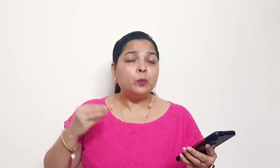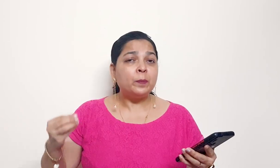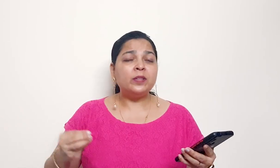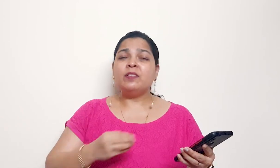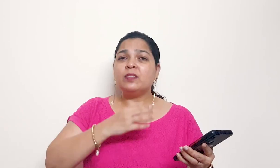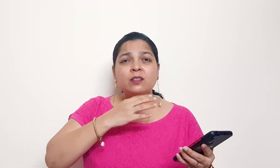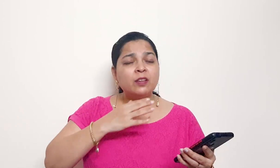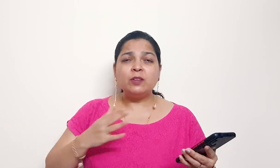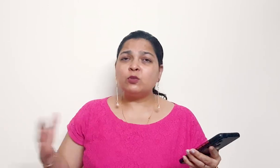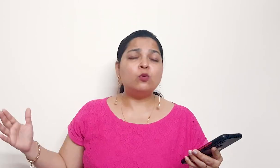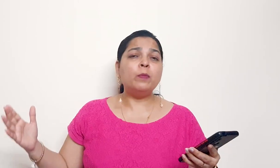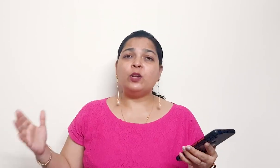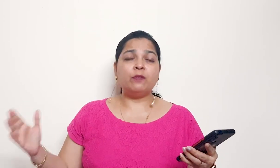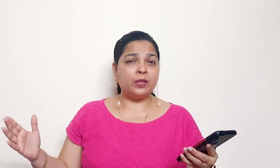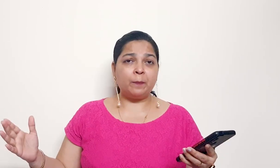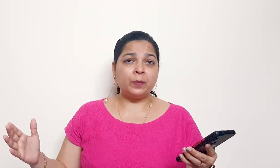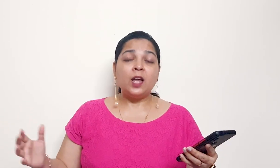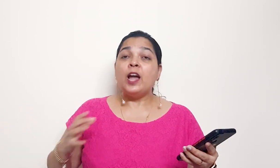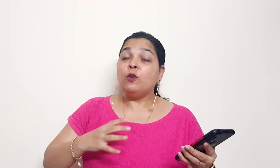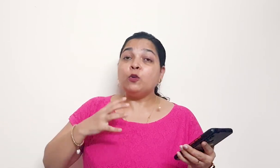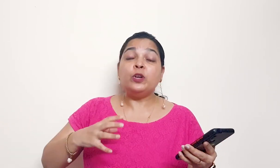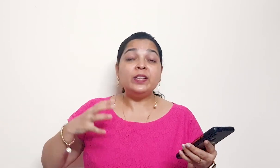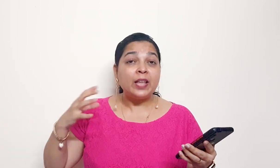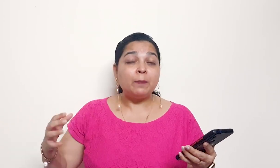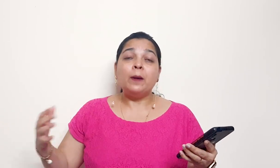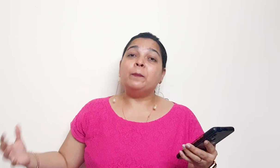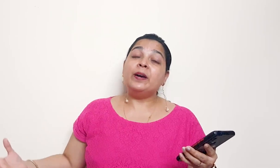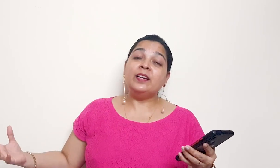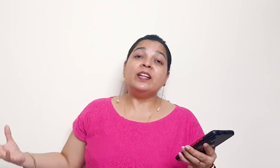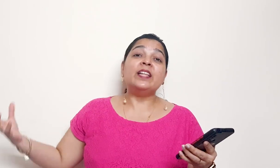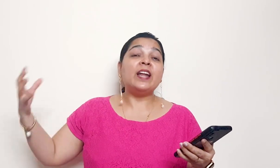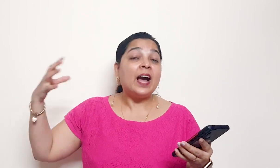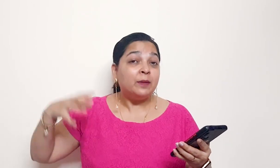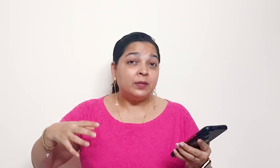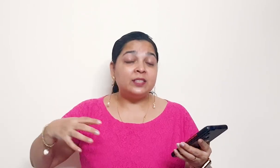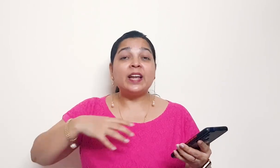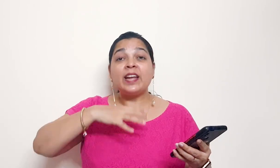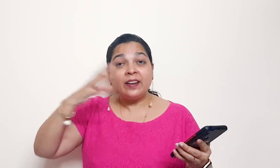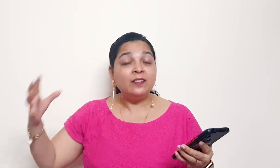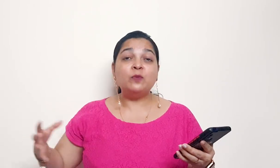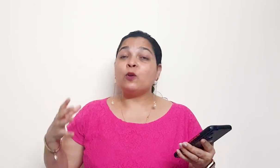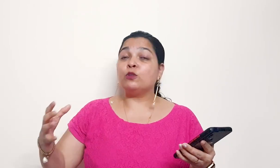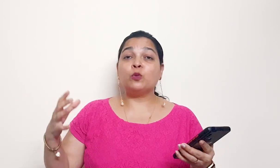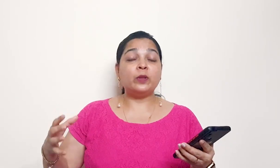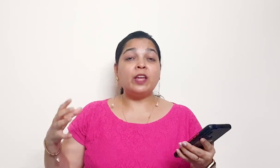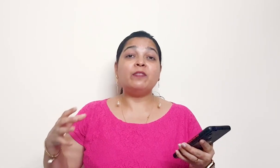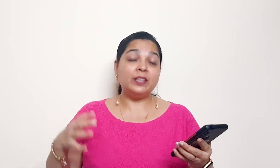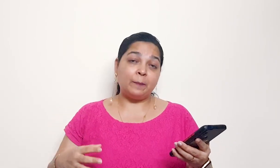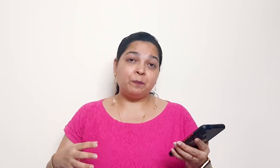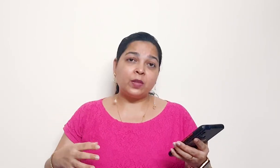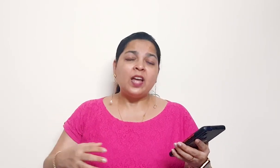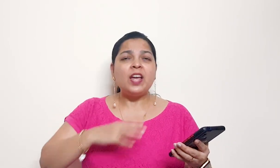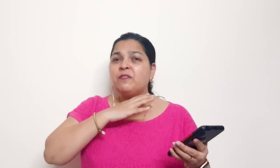not few people, there were so many of them. And not only them, but their animals, their cattle were also there